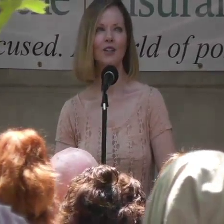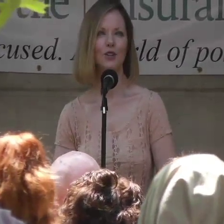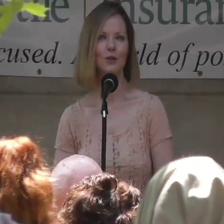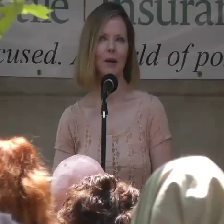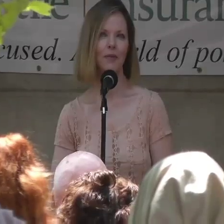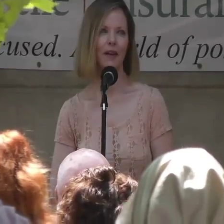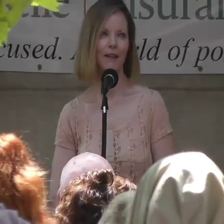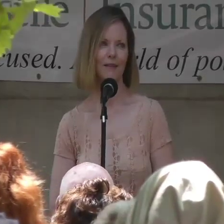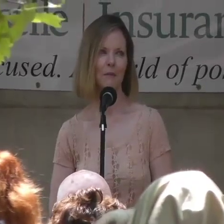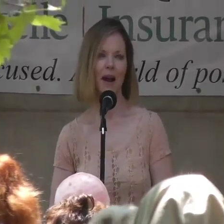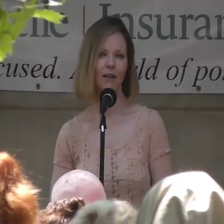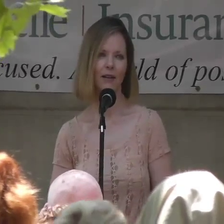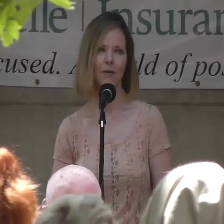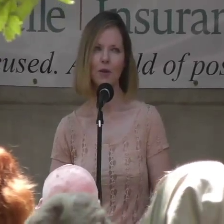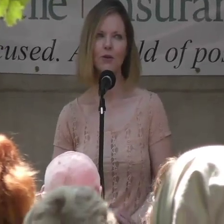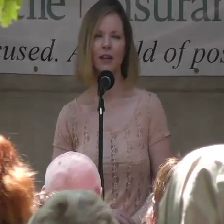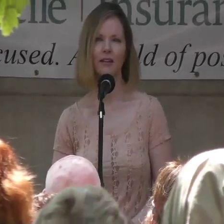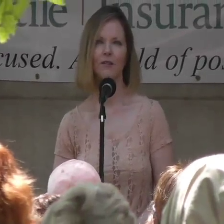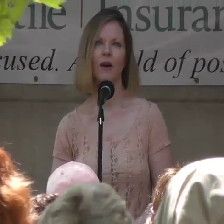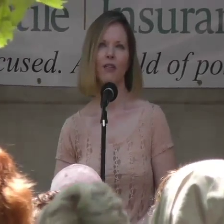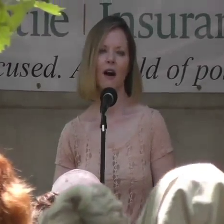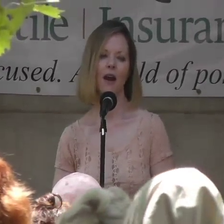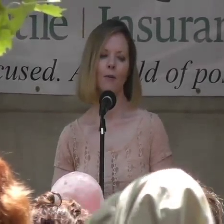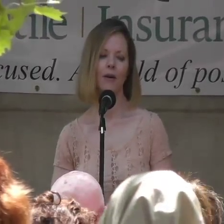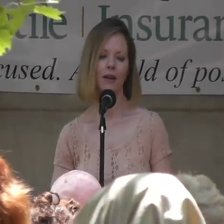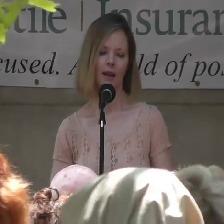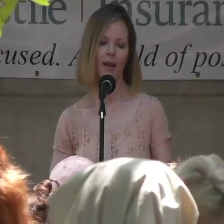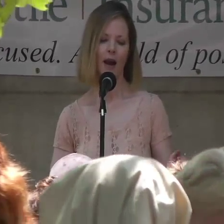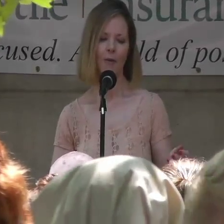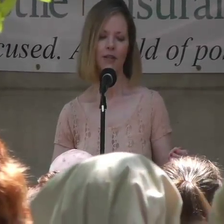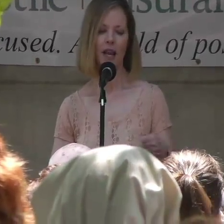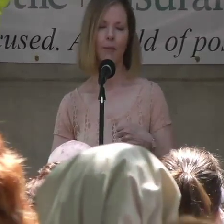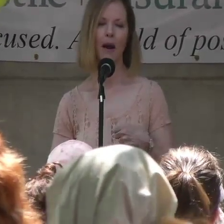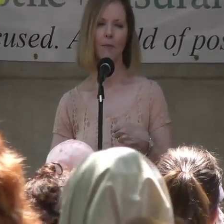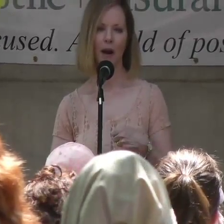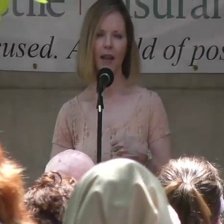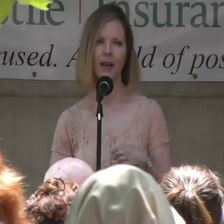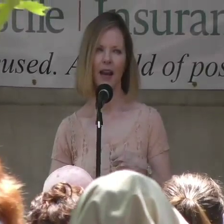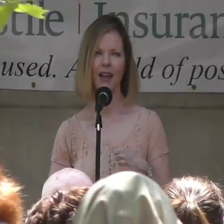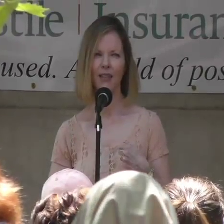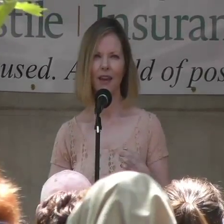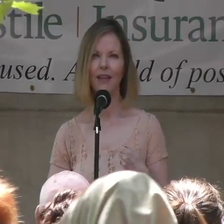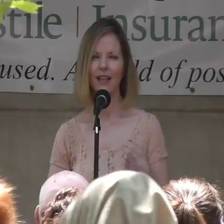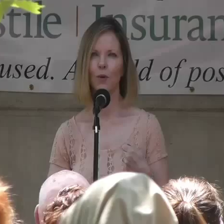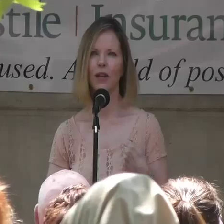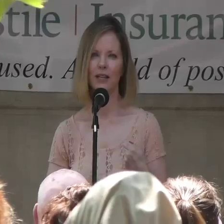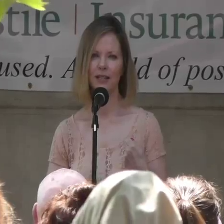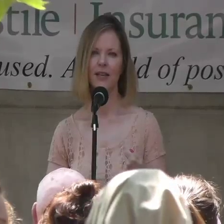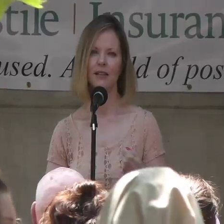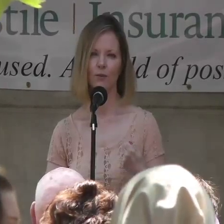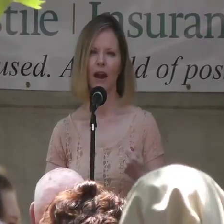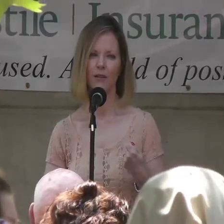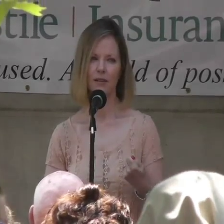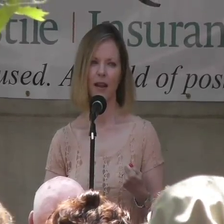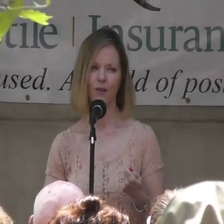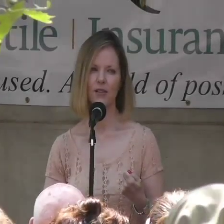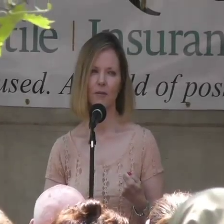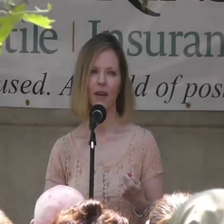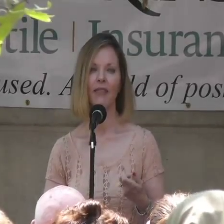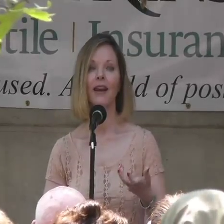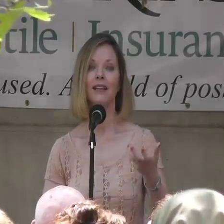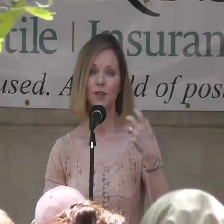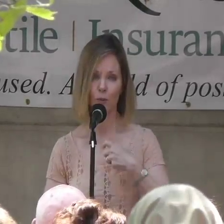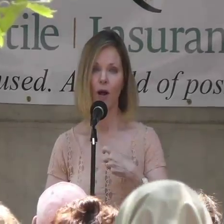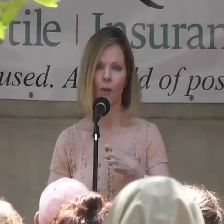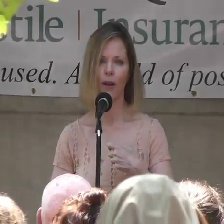I wanted to do something mildly amusing, so I thought I would take my bite, and I think that's when he says it's rattlesnake or